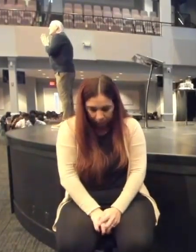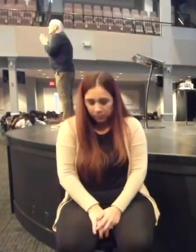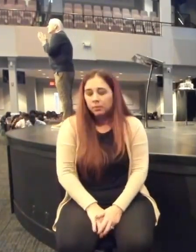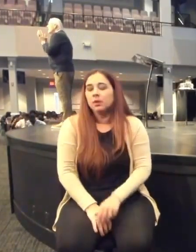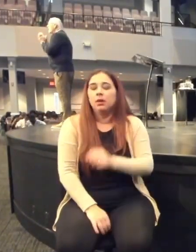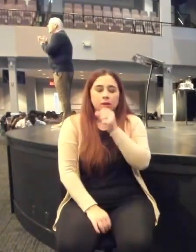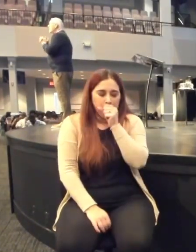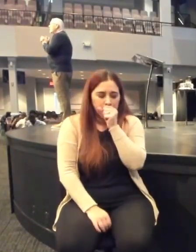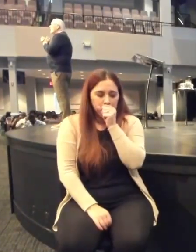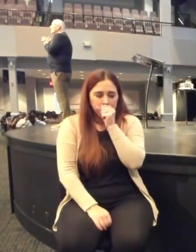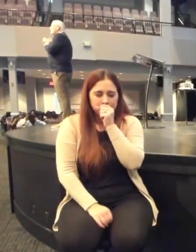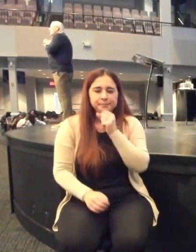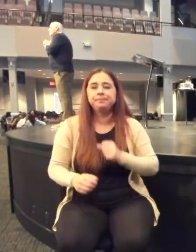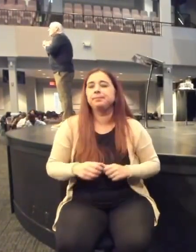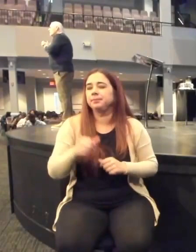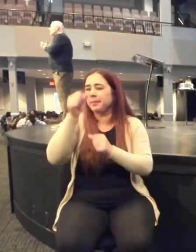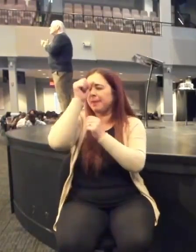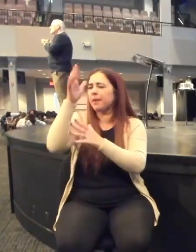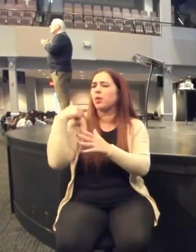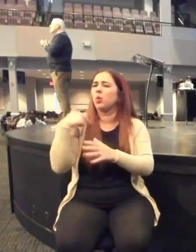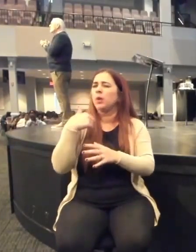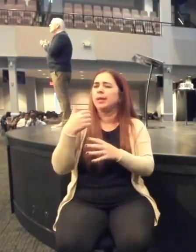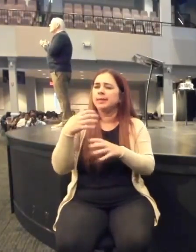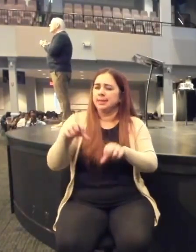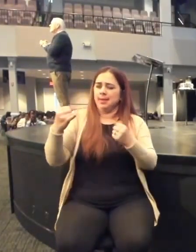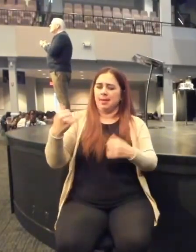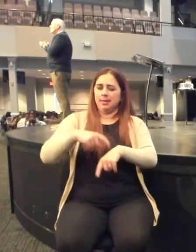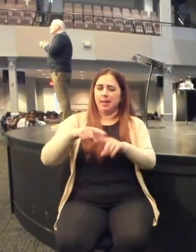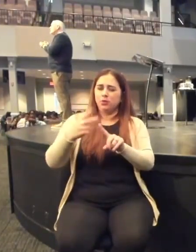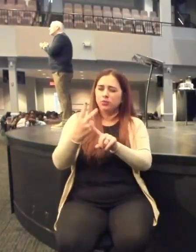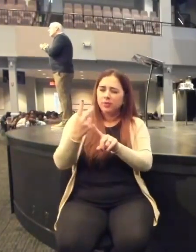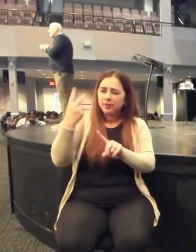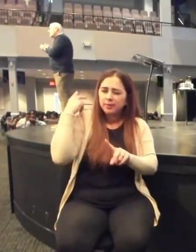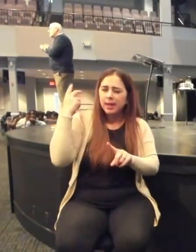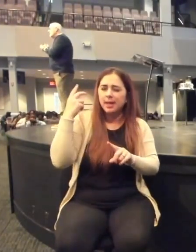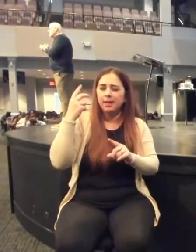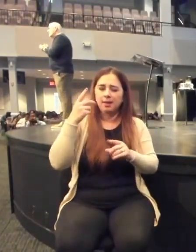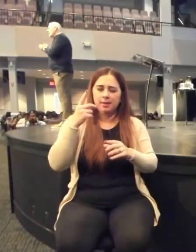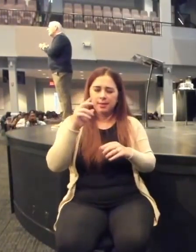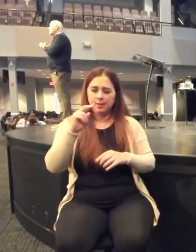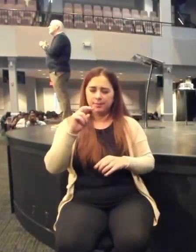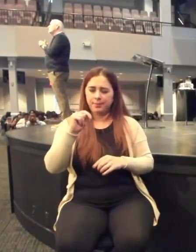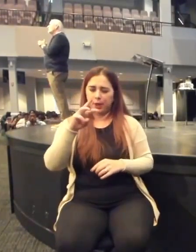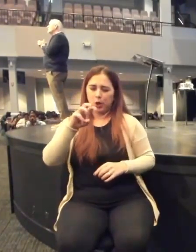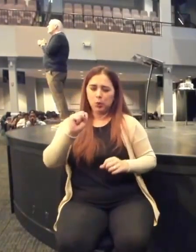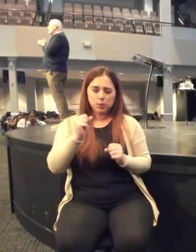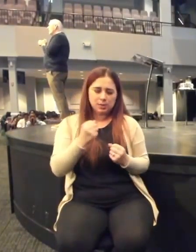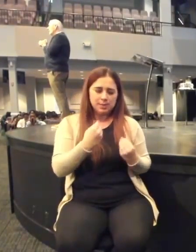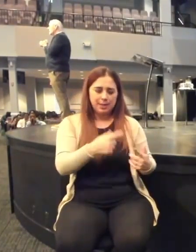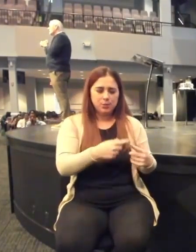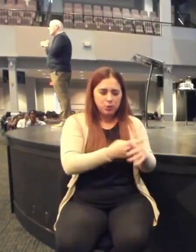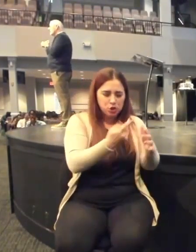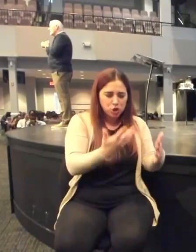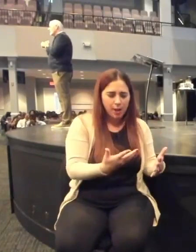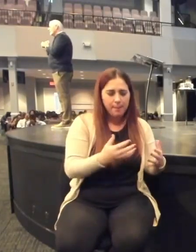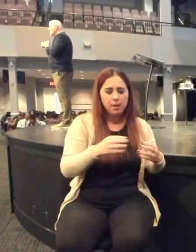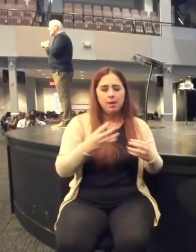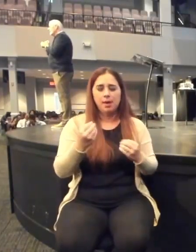Fathers, we've taken this time to reflect upon the shepherds in Bethlehem and the news that came to them and the application of this to our